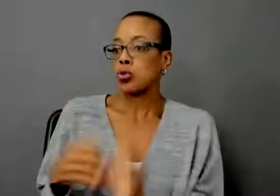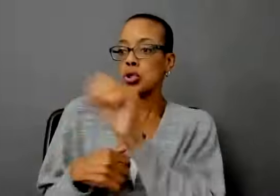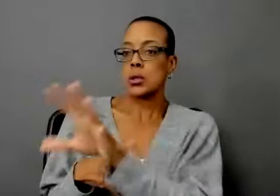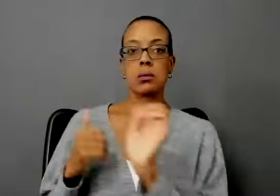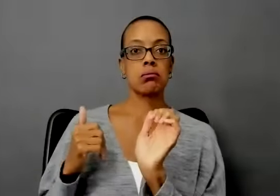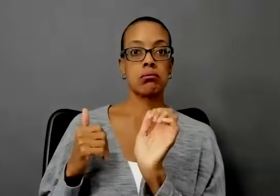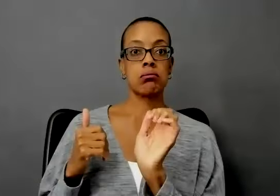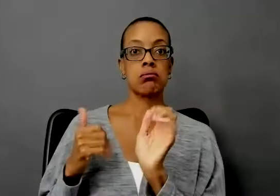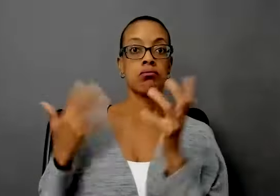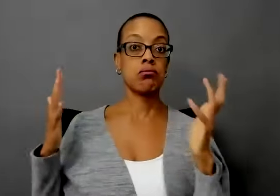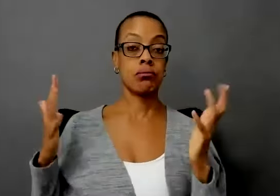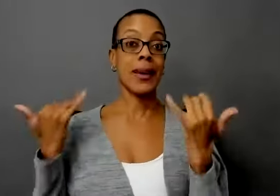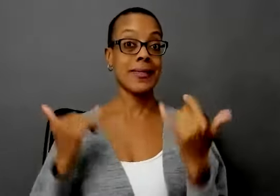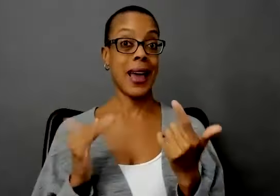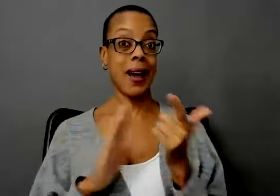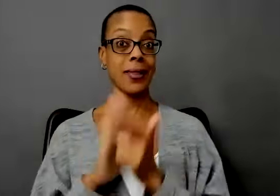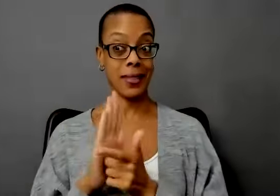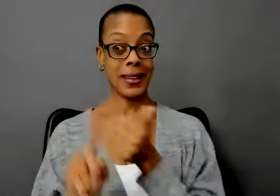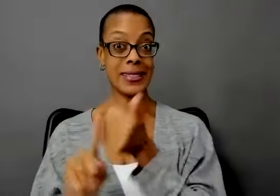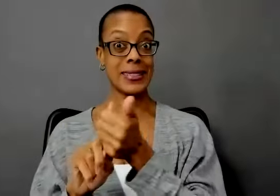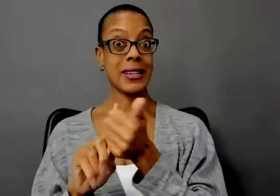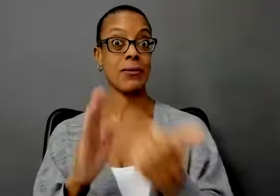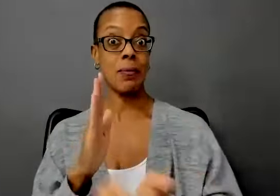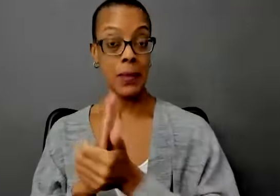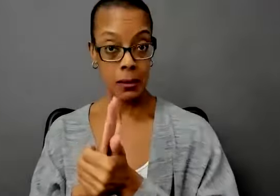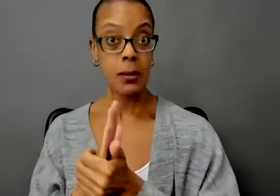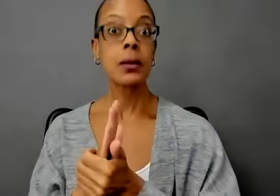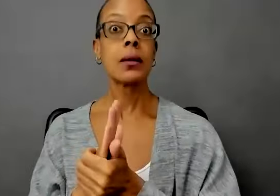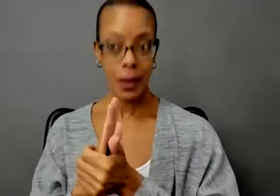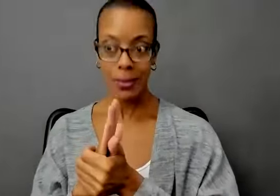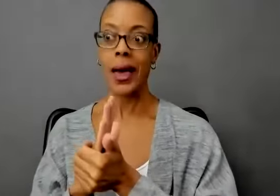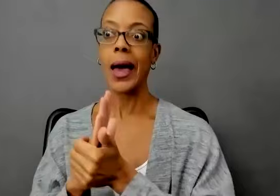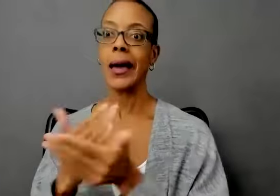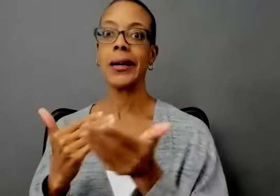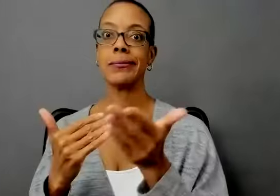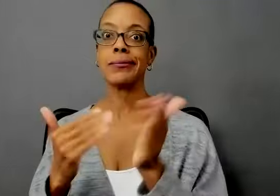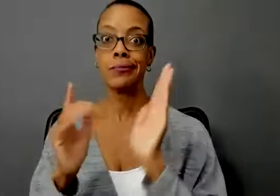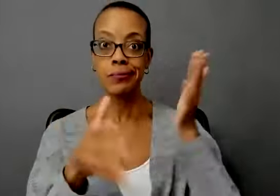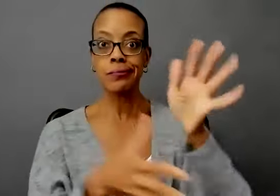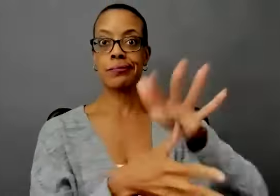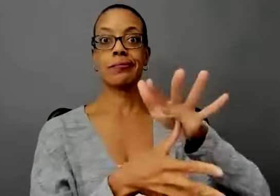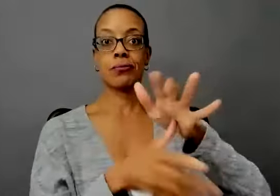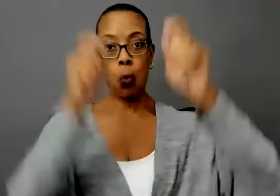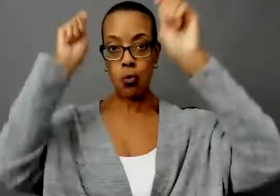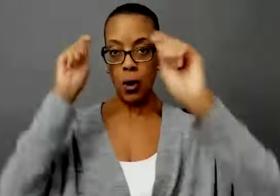law has been amended, that port of call should be the Crown's office, because now the Crown is required to